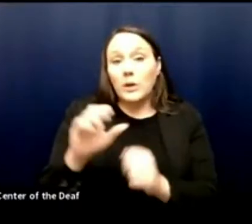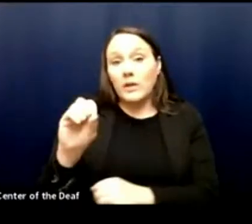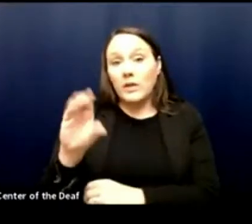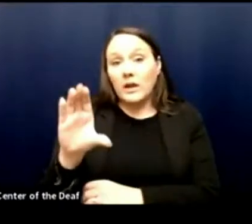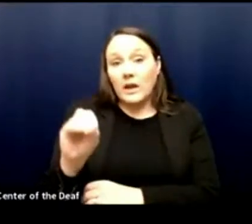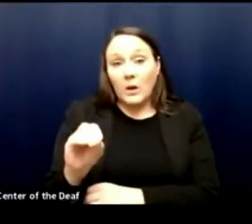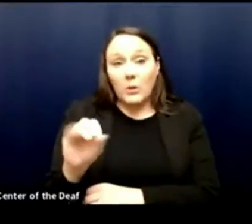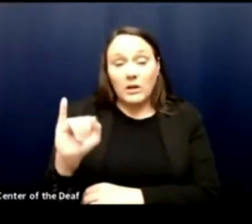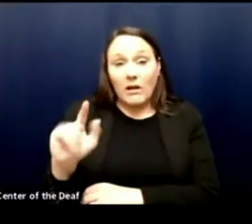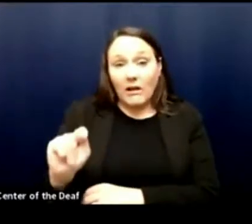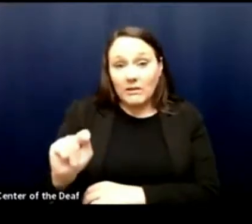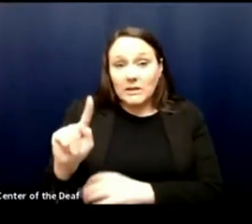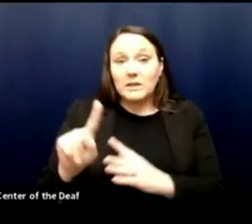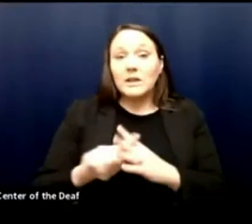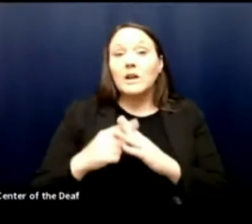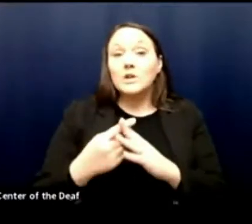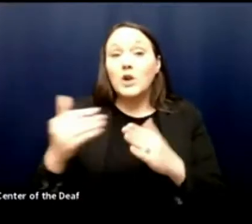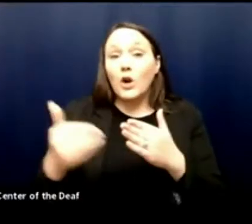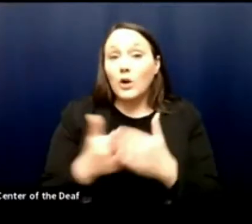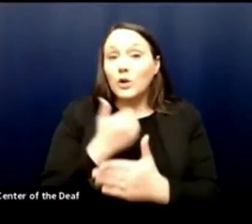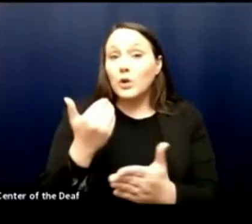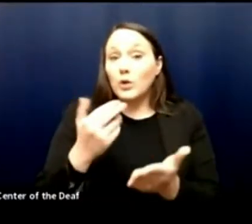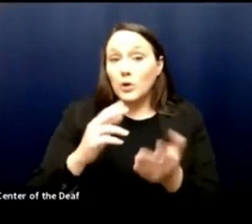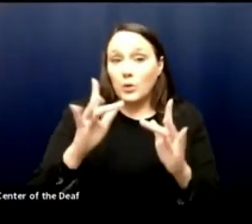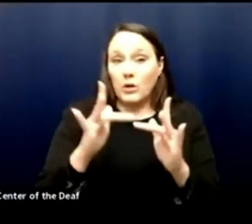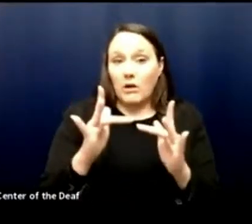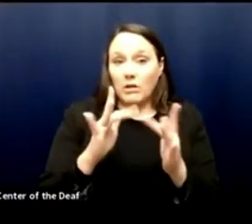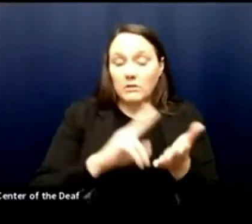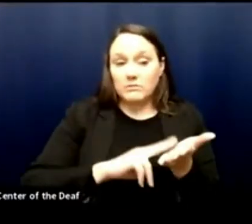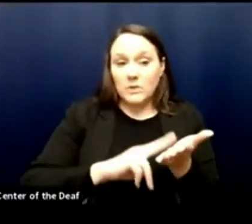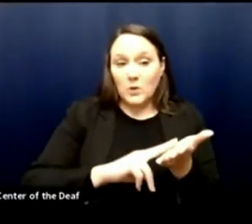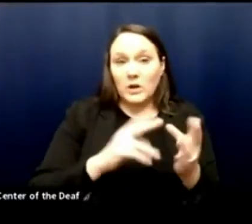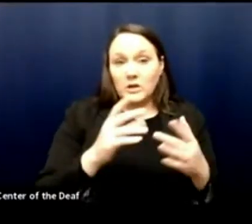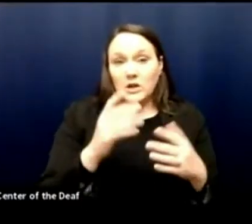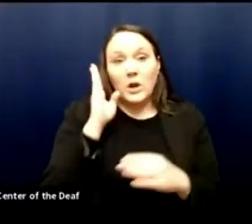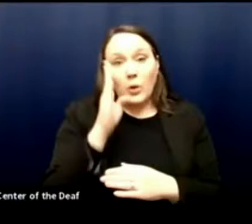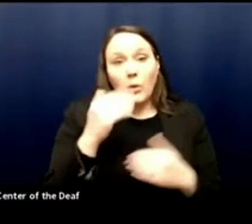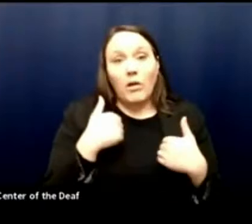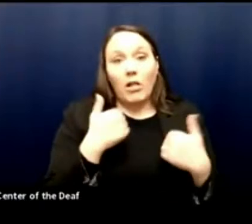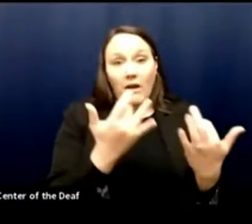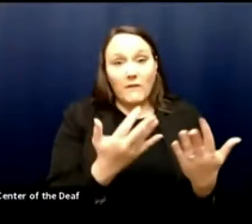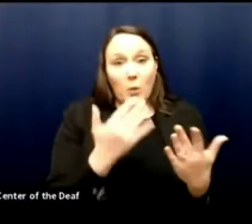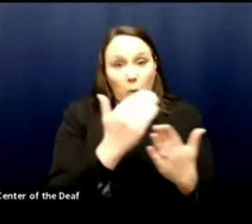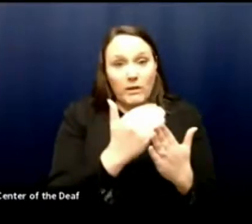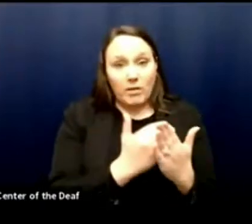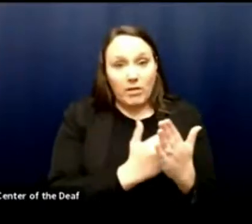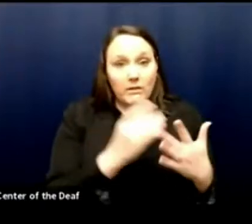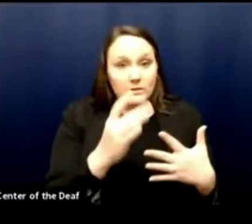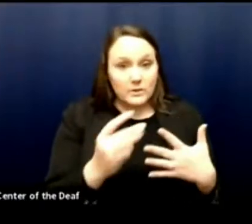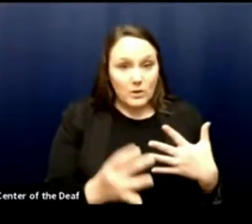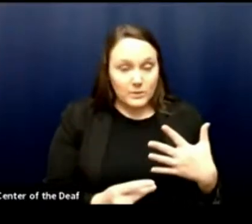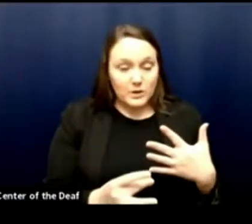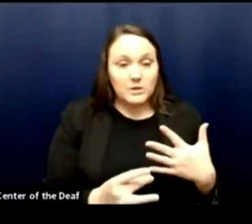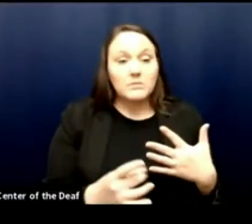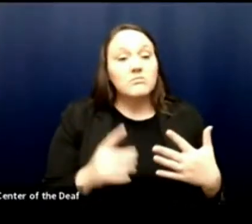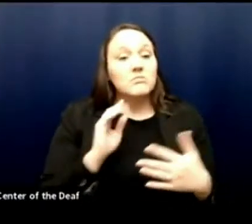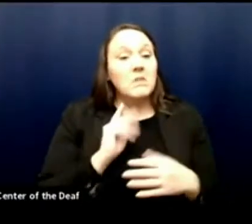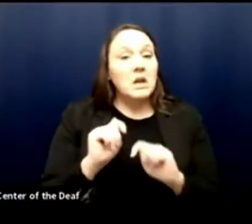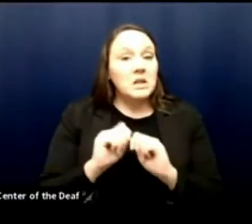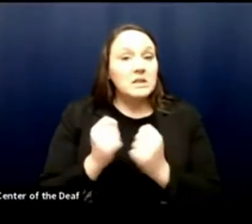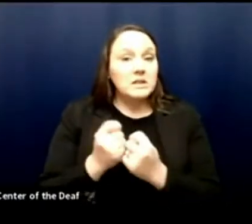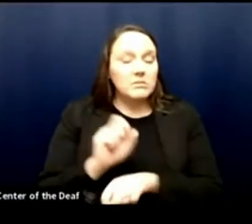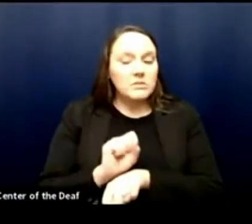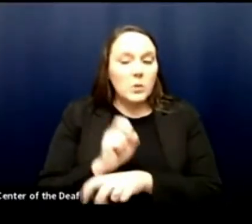out a new online registration system that will have a waitlist option. Our team has worked incredibly hard and has done a lot of research to